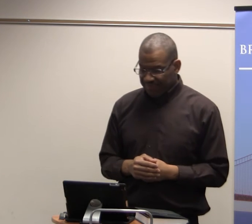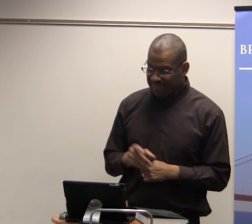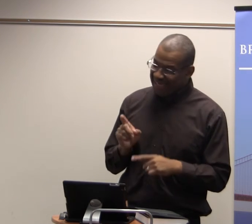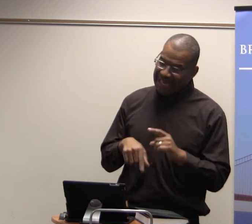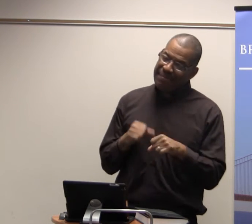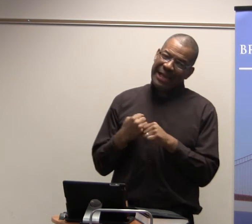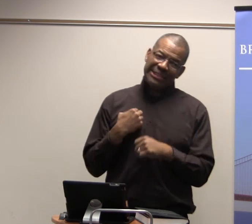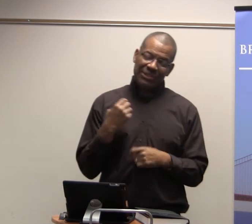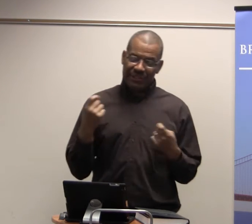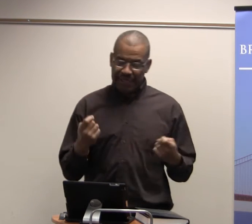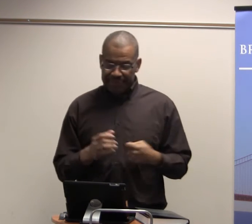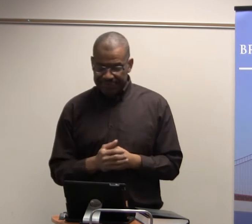But you can't make us sin.